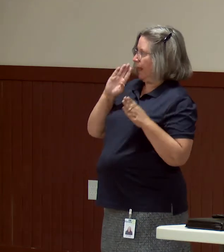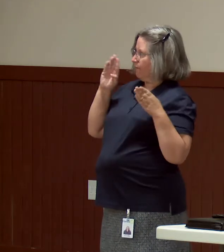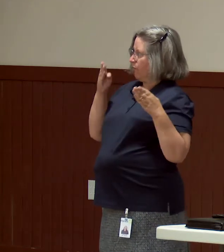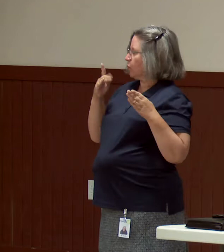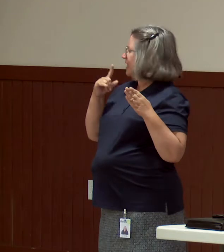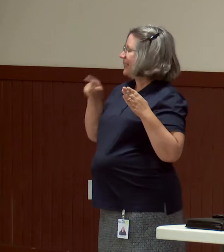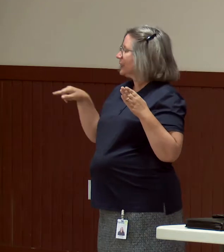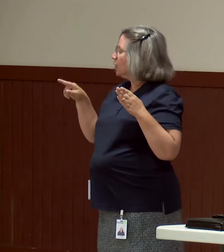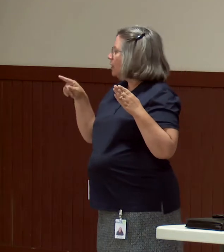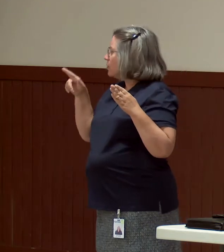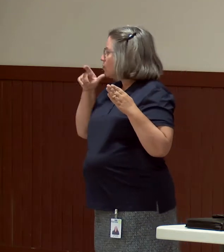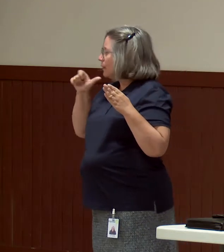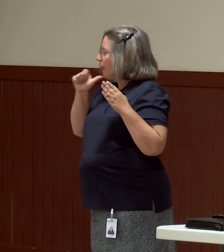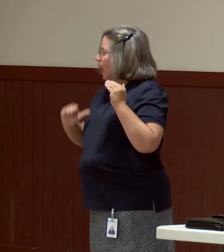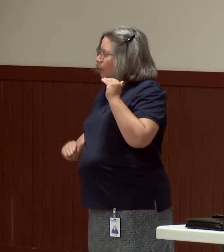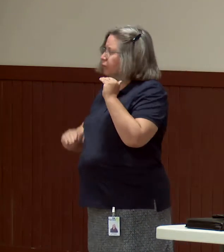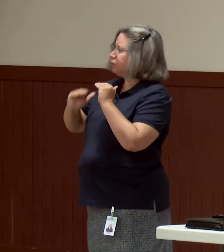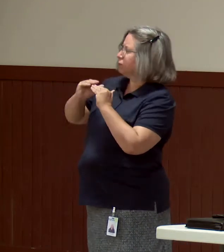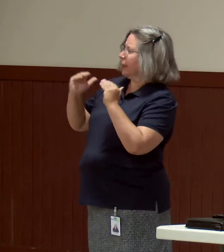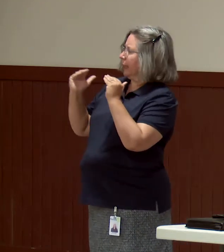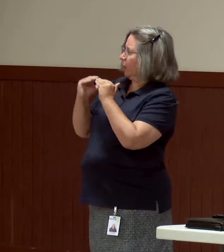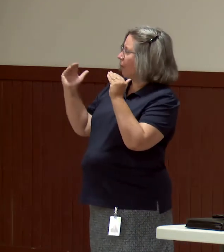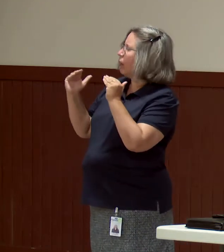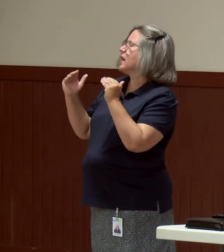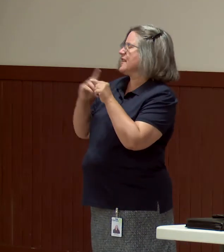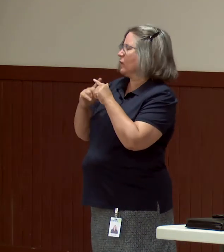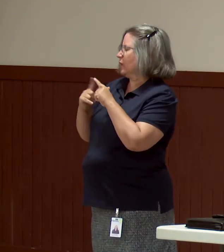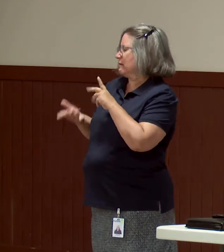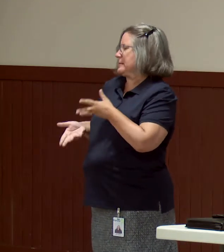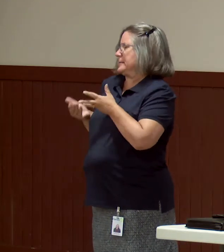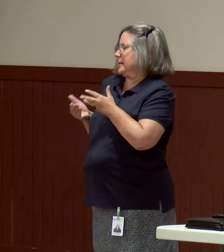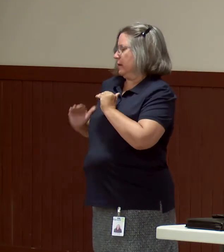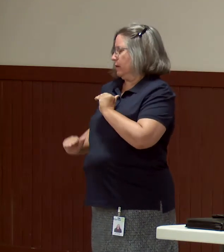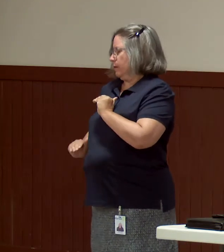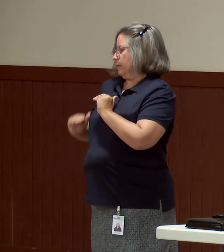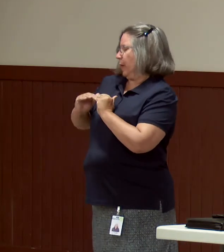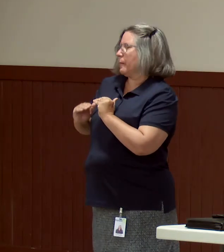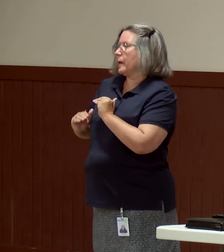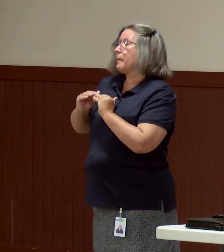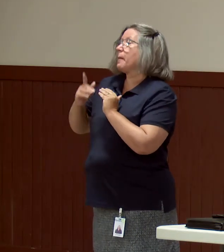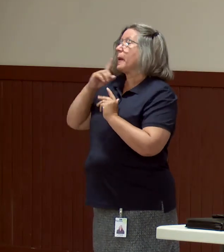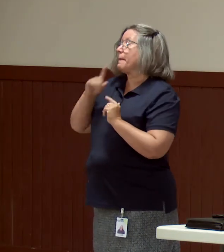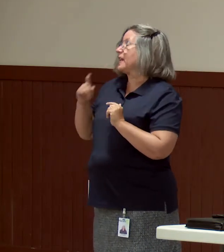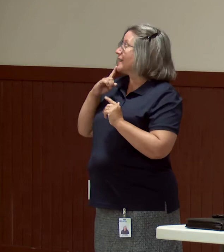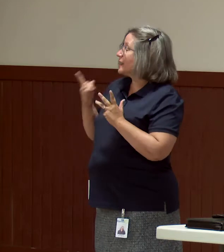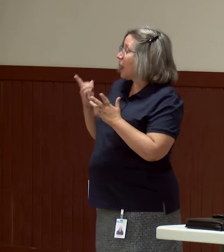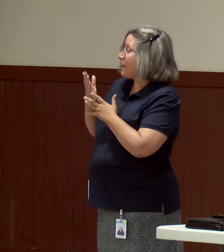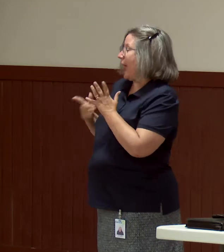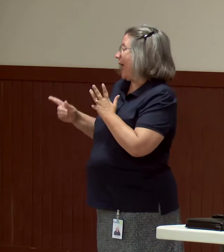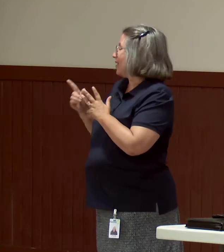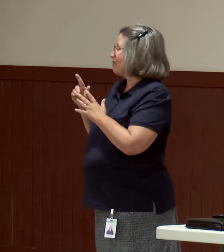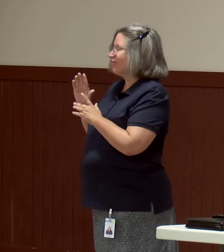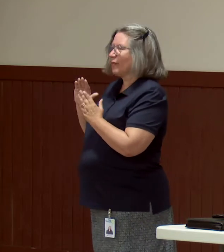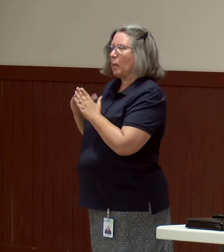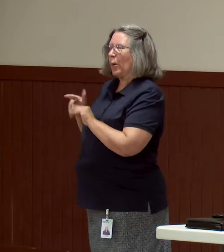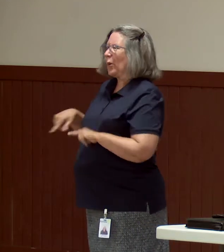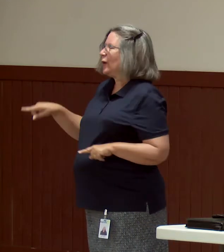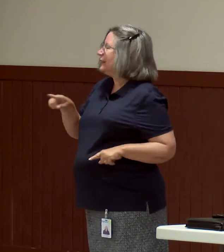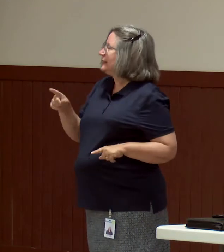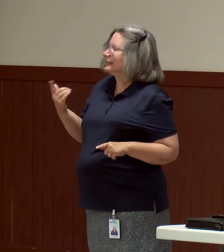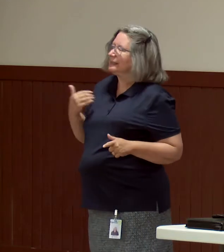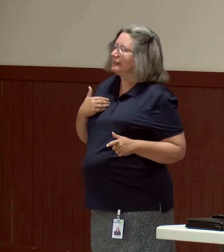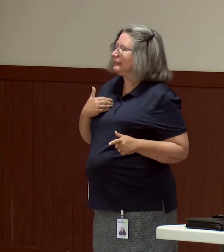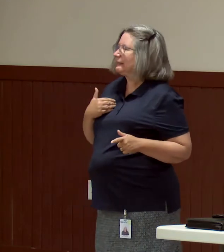it. And the reason for that is because disparately impacted communities, communities that had disparate